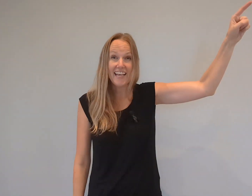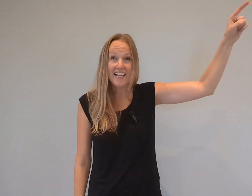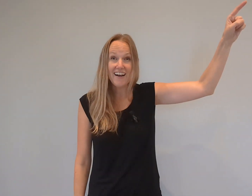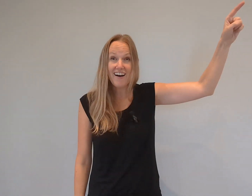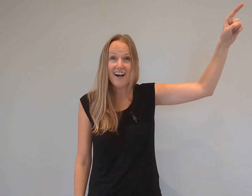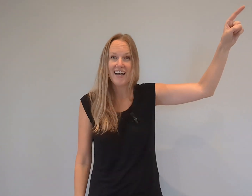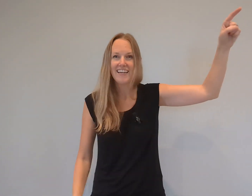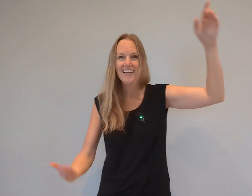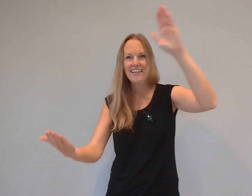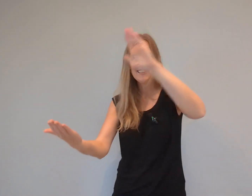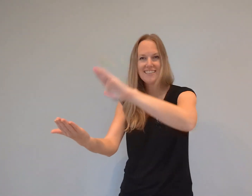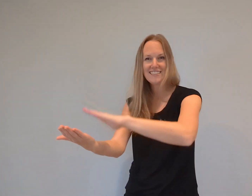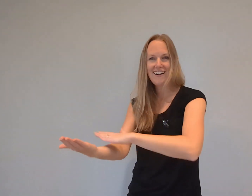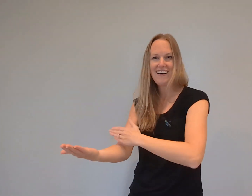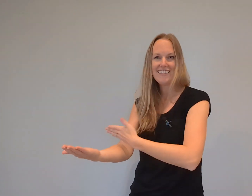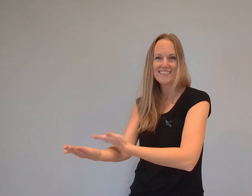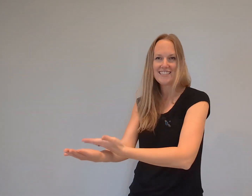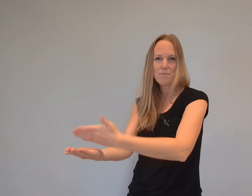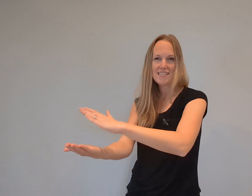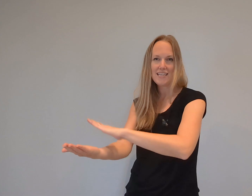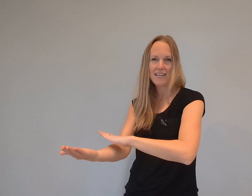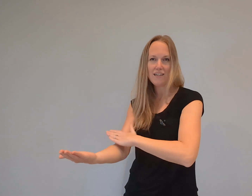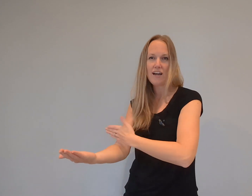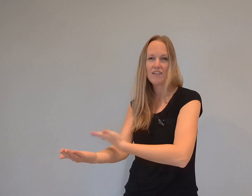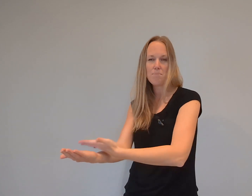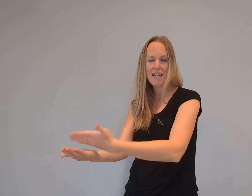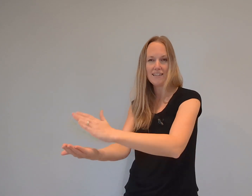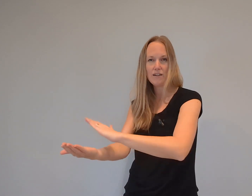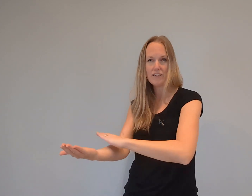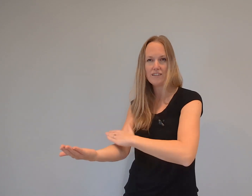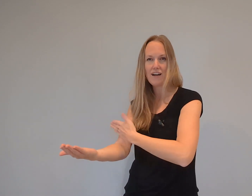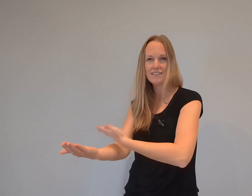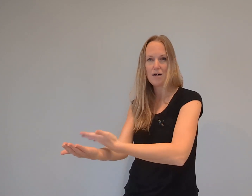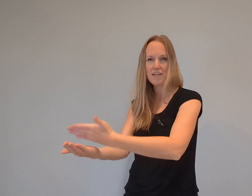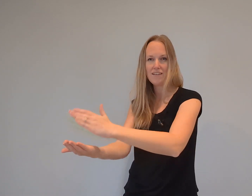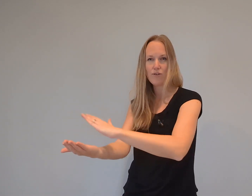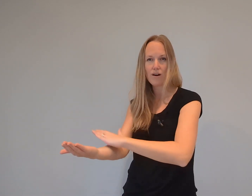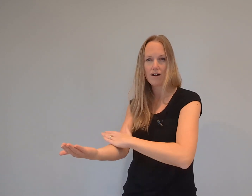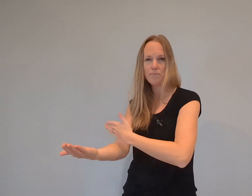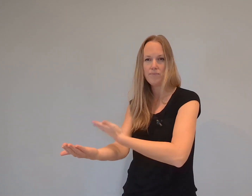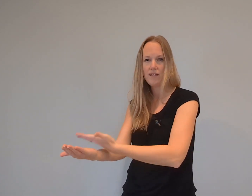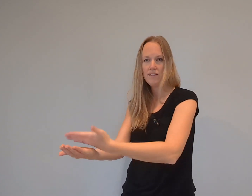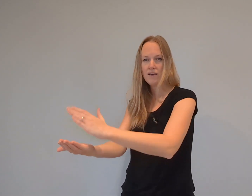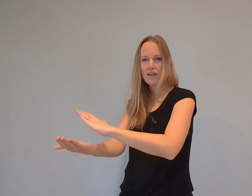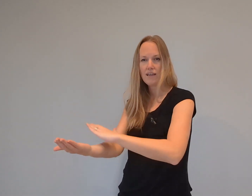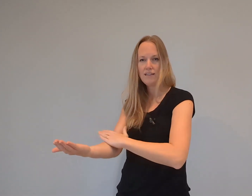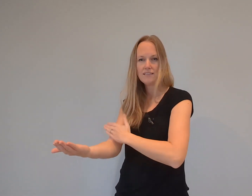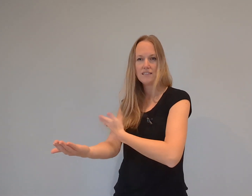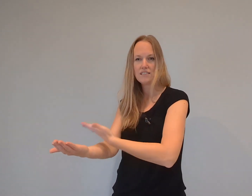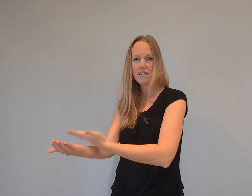He, God, is the song. It's the same as singing. You're having a melody over your non-dominant forearm. Okay, it's the